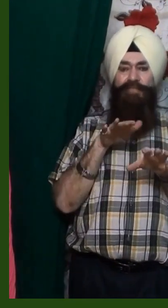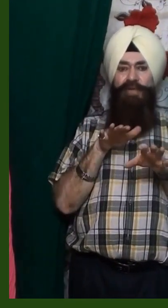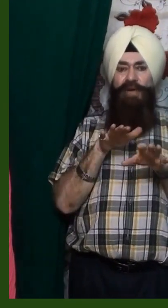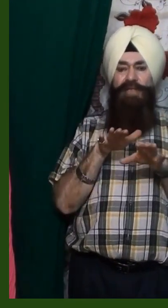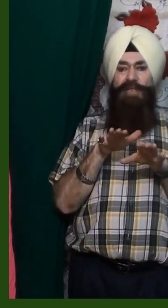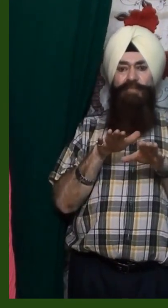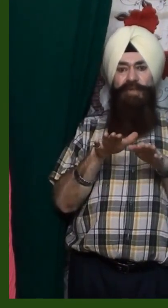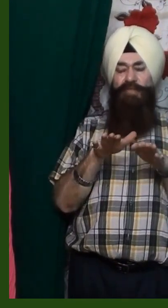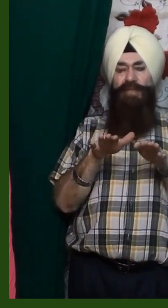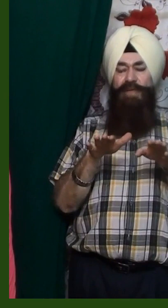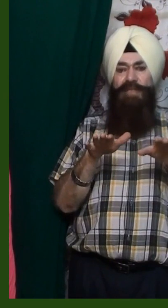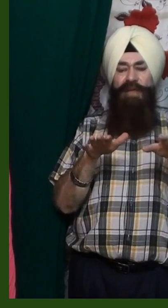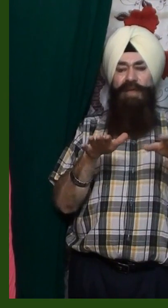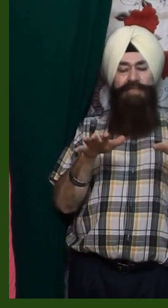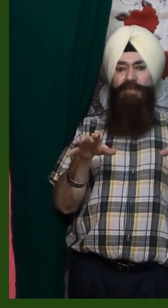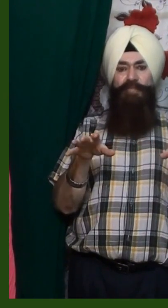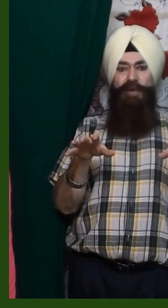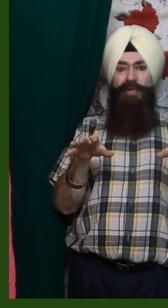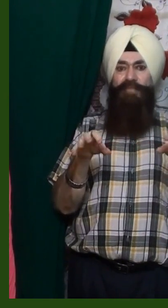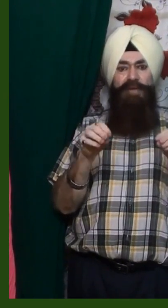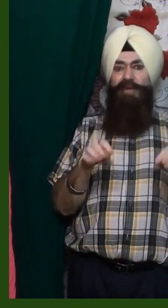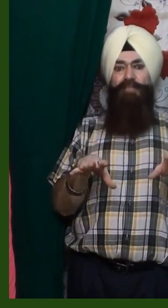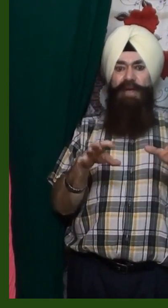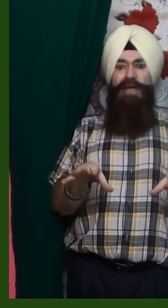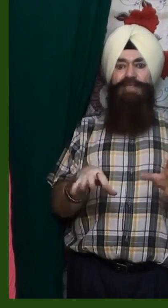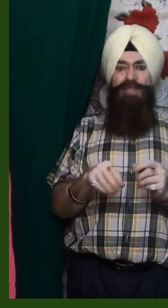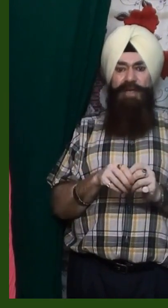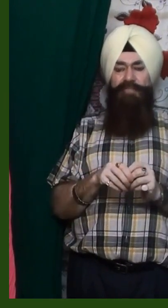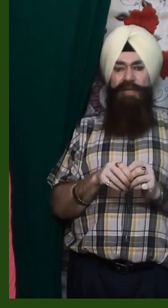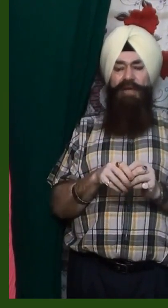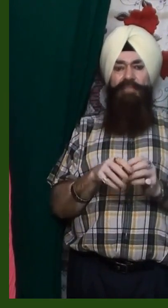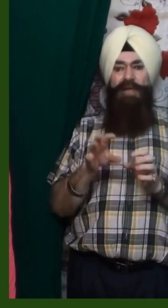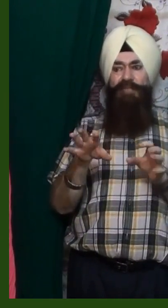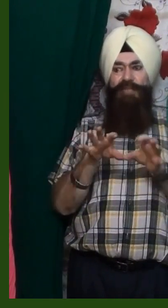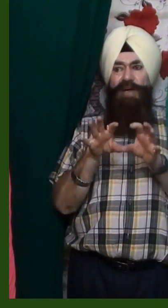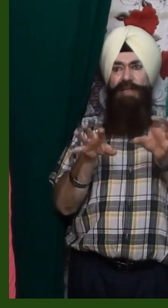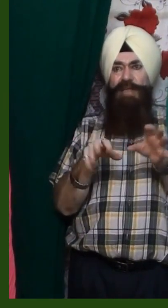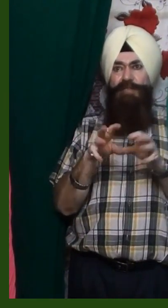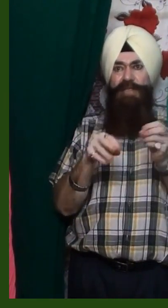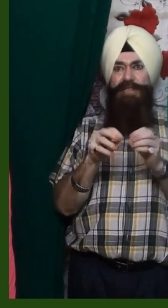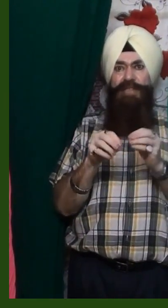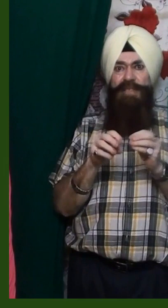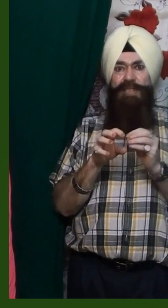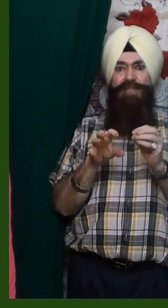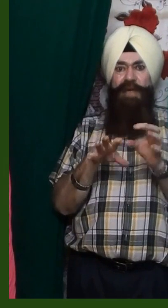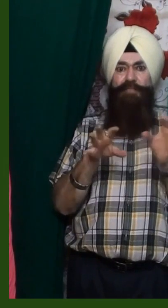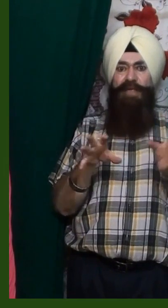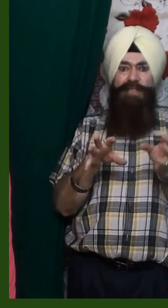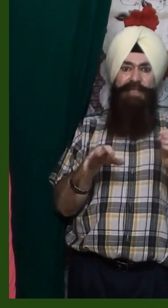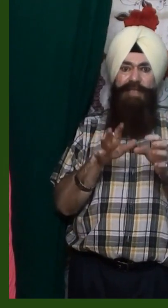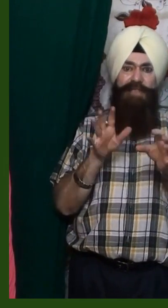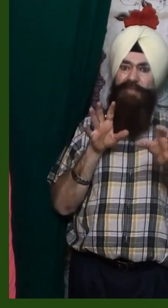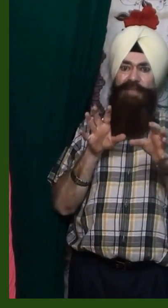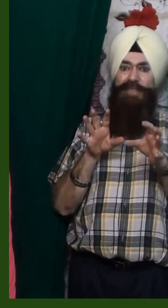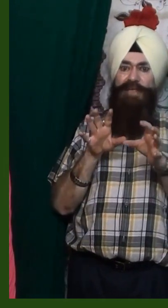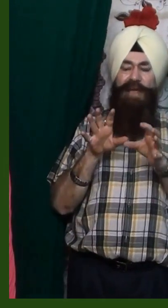rest or it is moving with constant velocity, no problem, will be the inertial. But if the space is such that, place